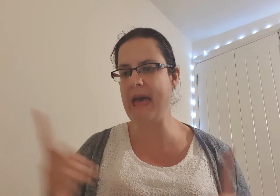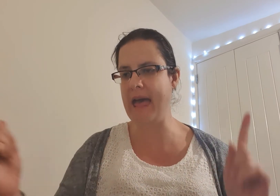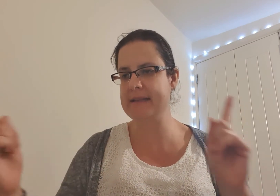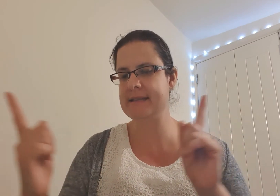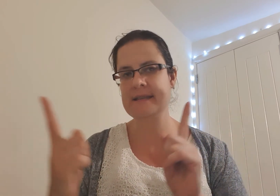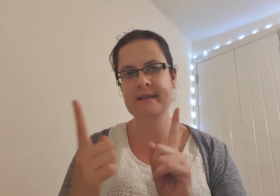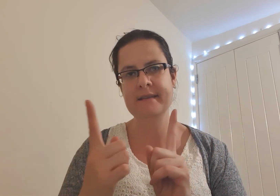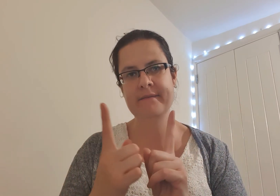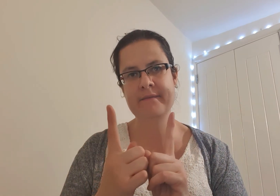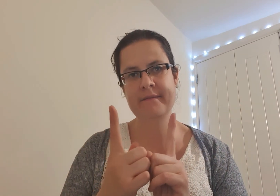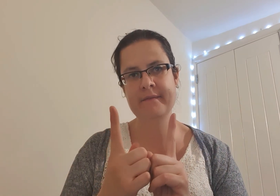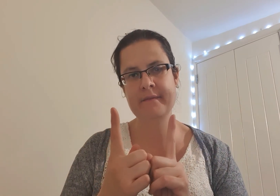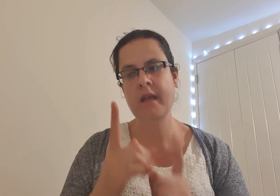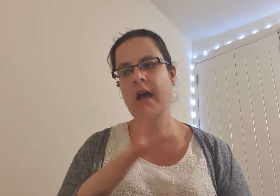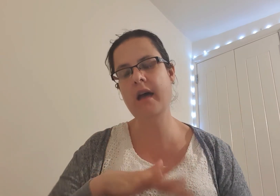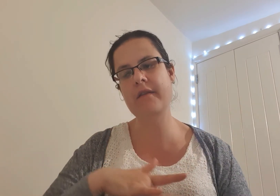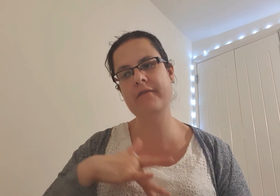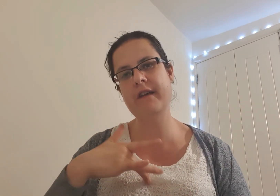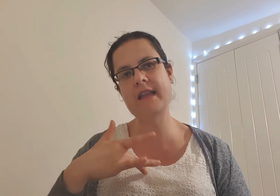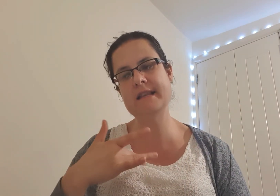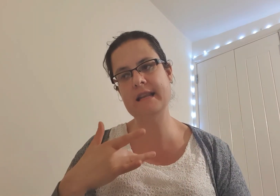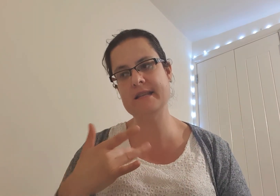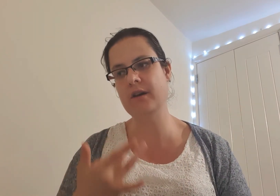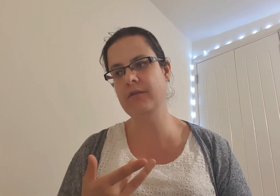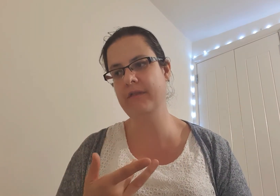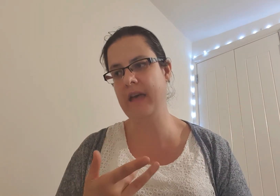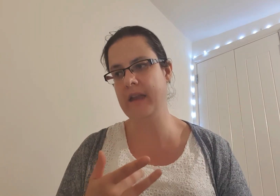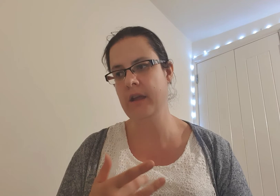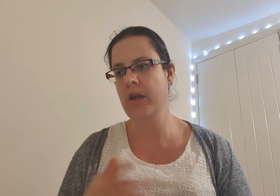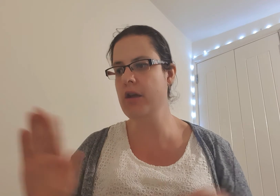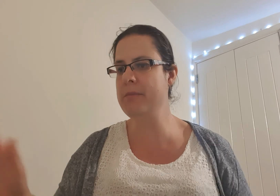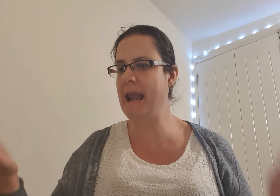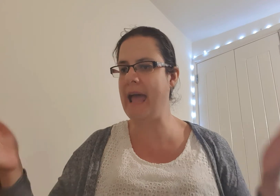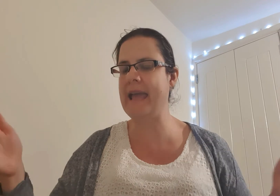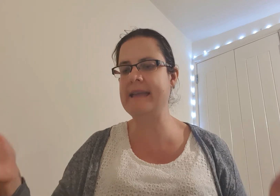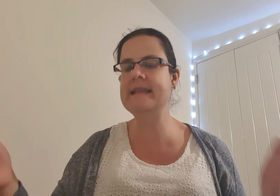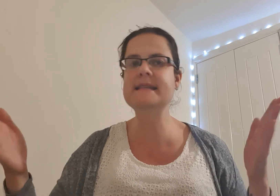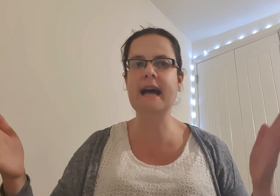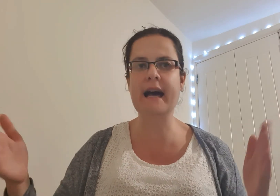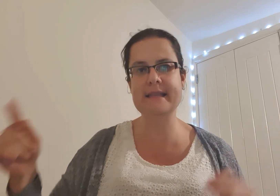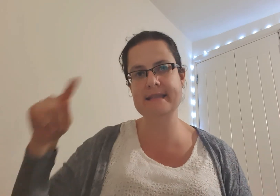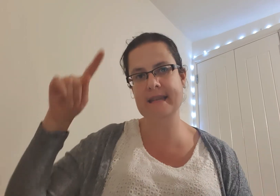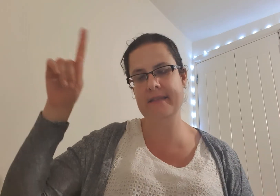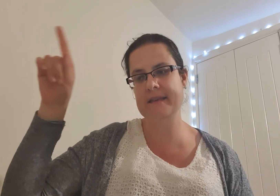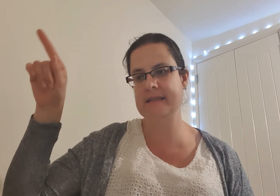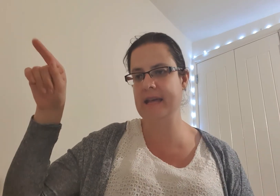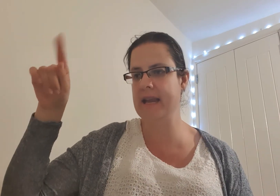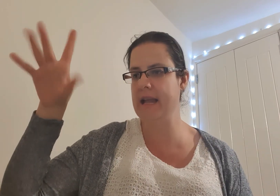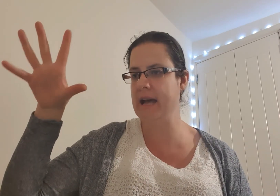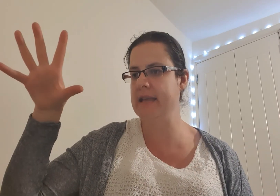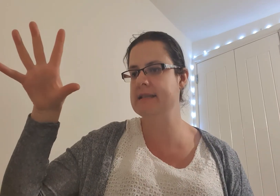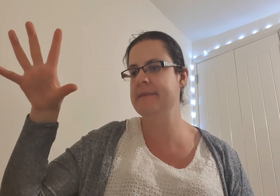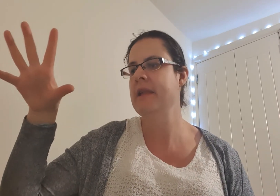met a friendly dolphin who played and danced in the sunlight